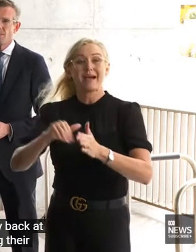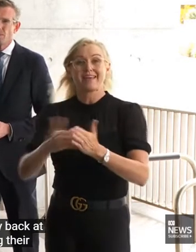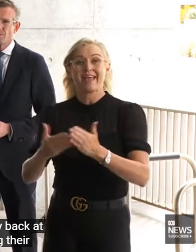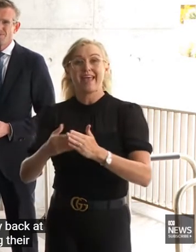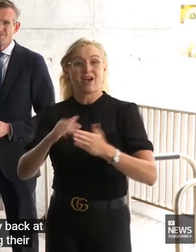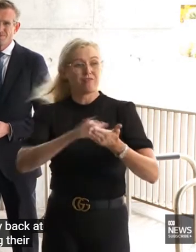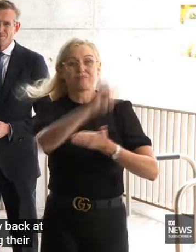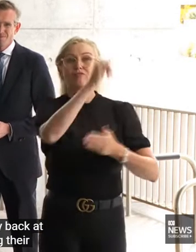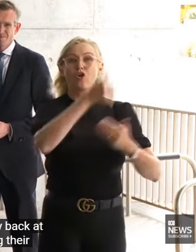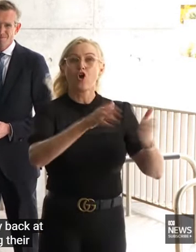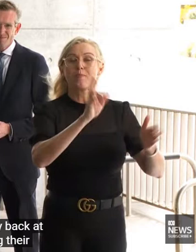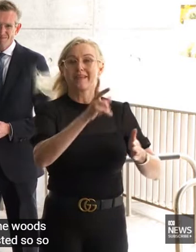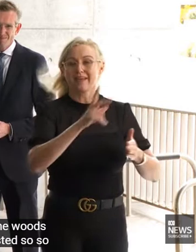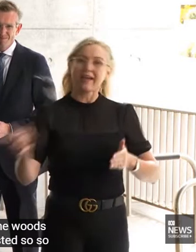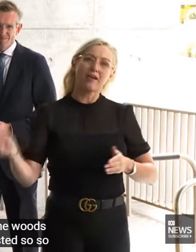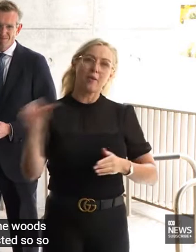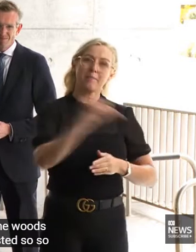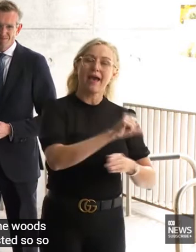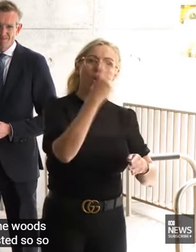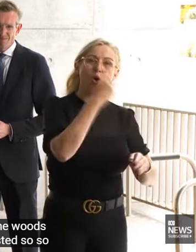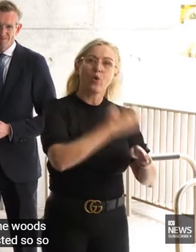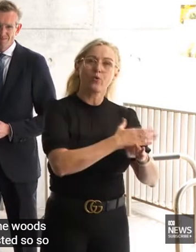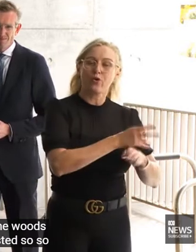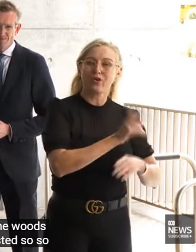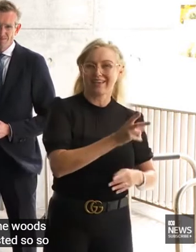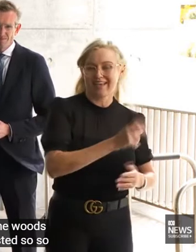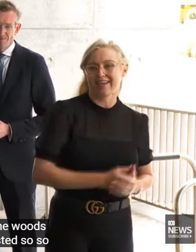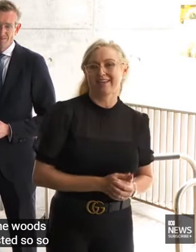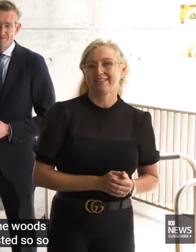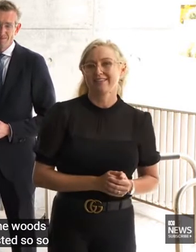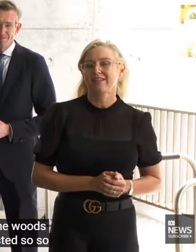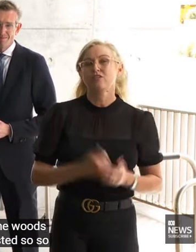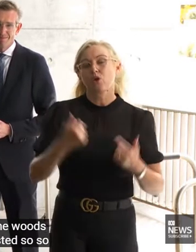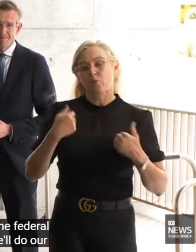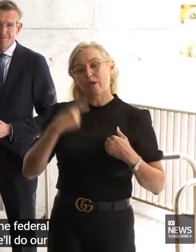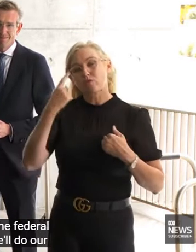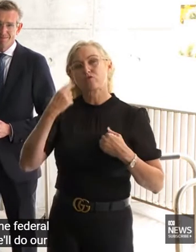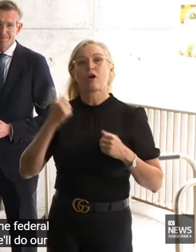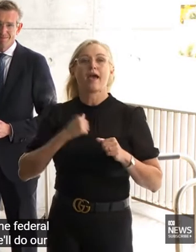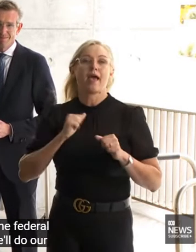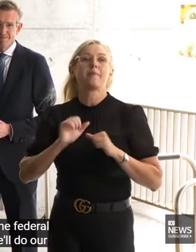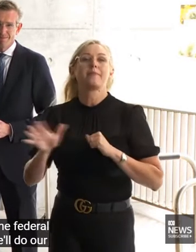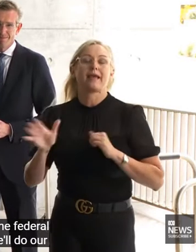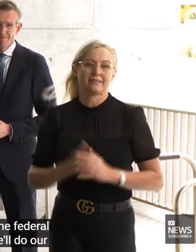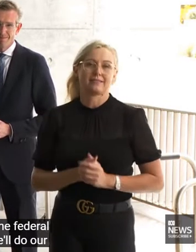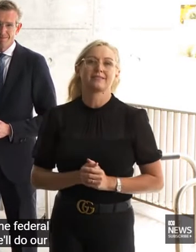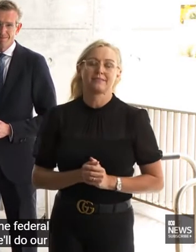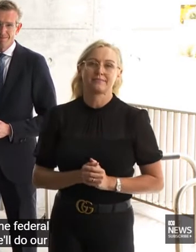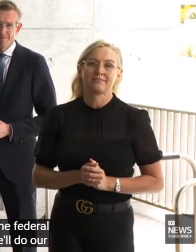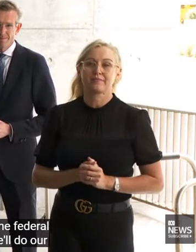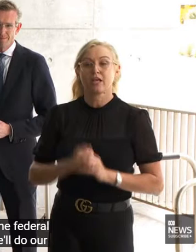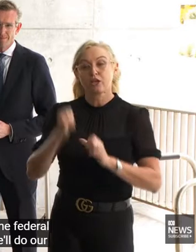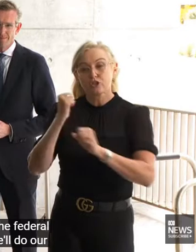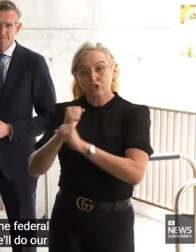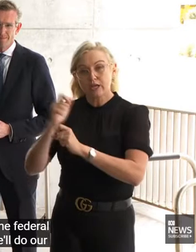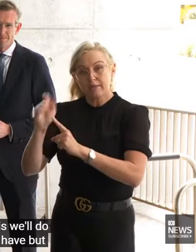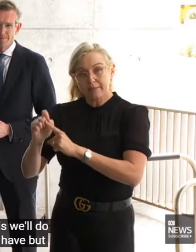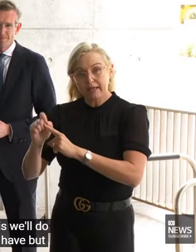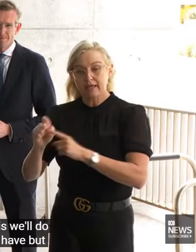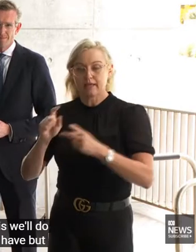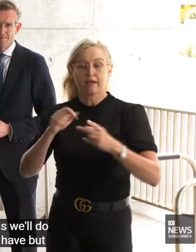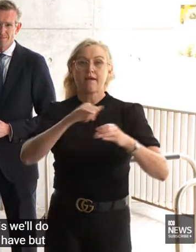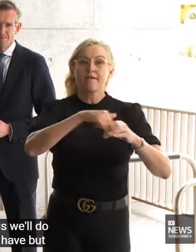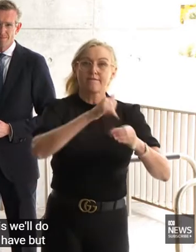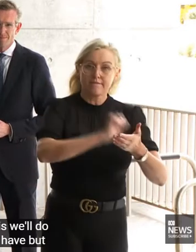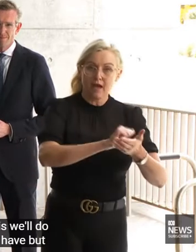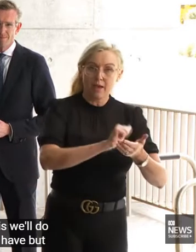my strong advice to the federal government is, yes, we'll do our bit, and my response is we'll do our bit as we always have, but GPs and pharmacists